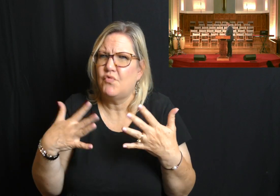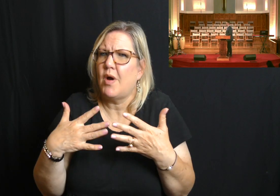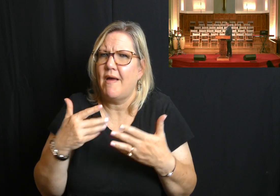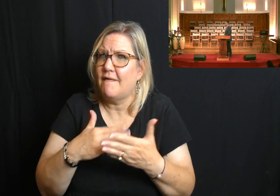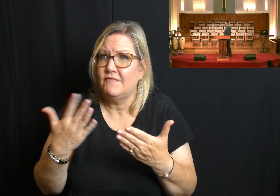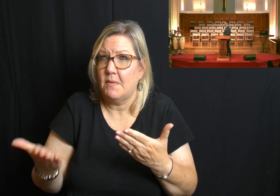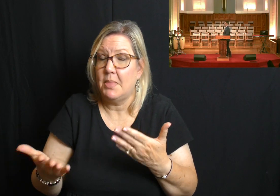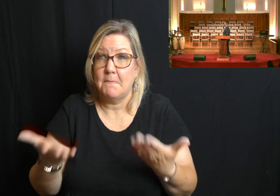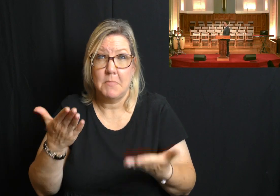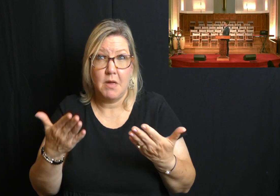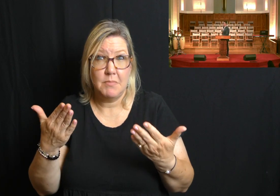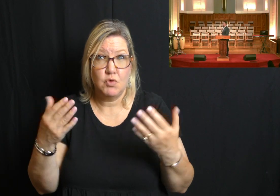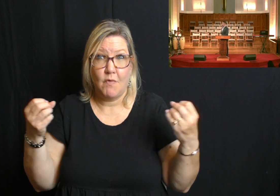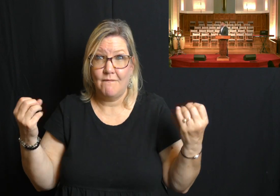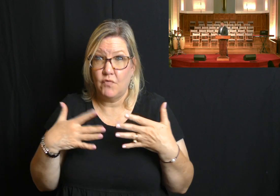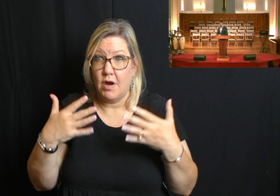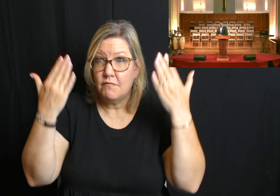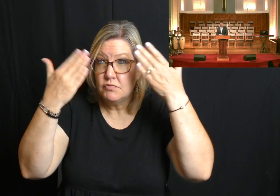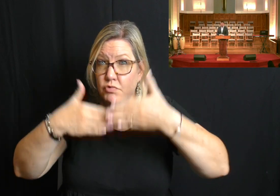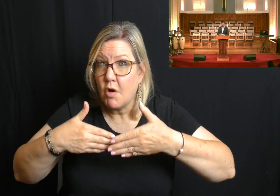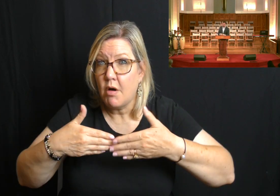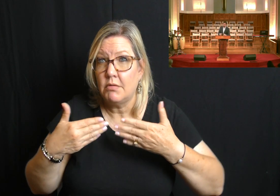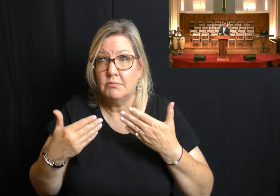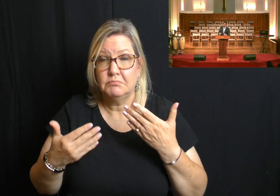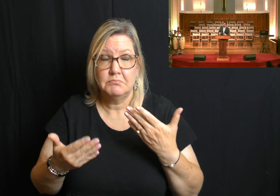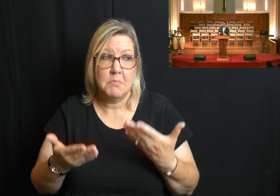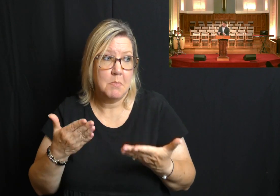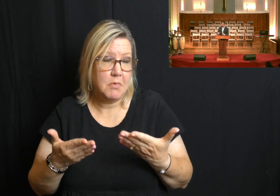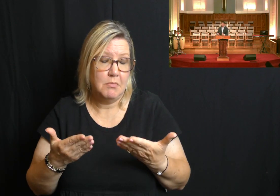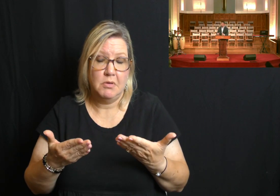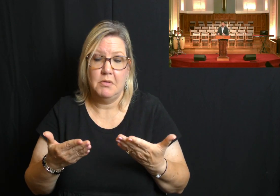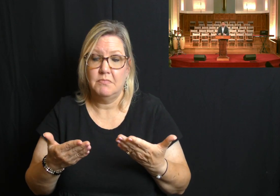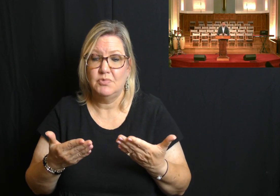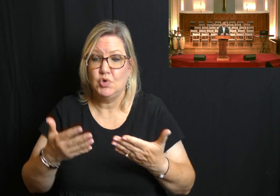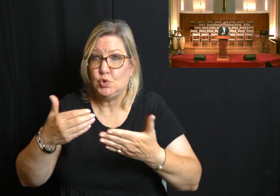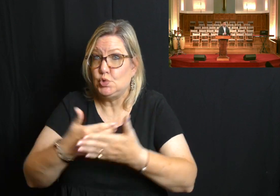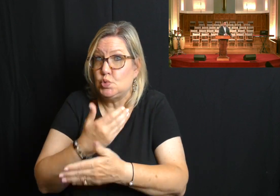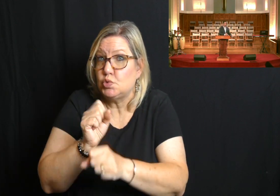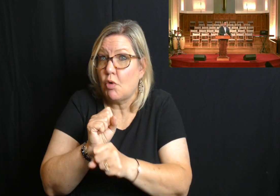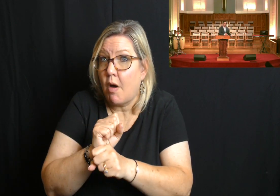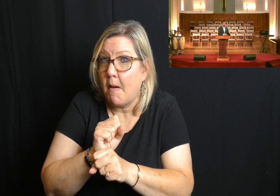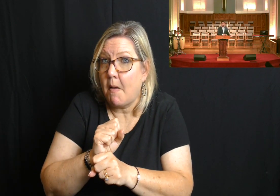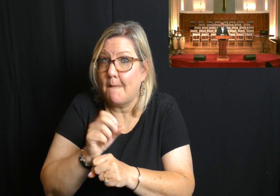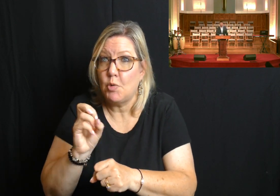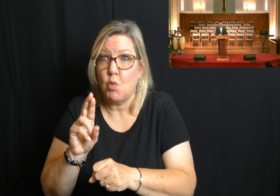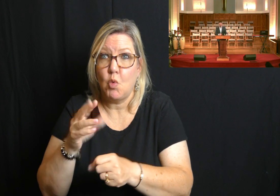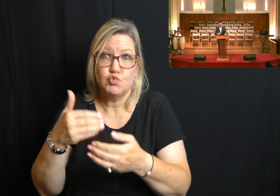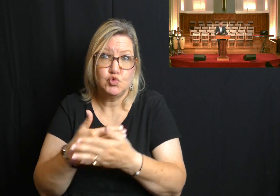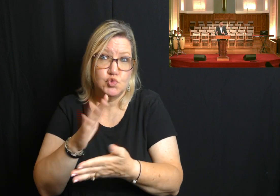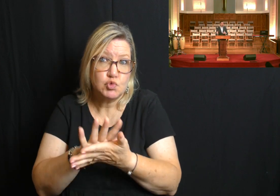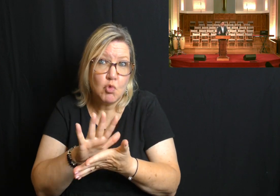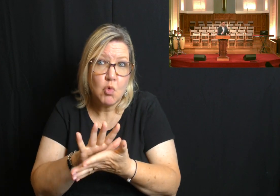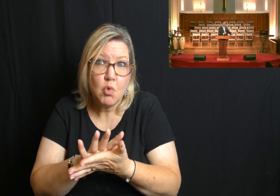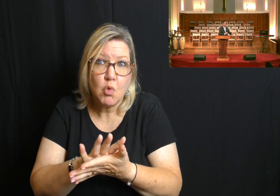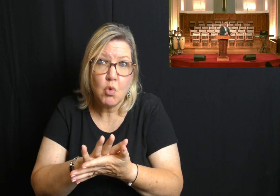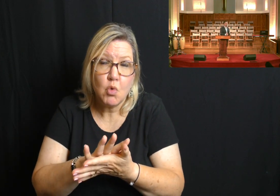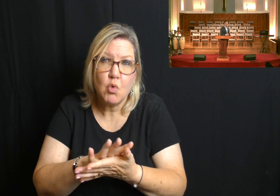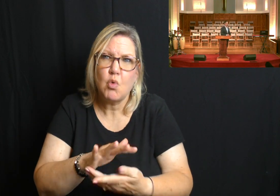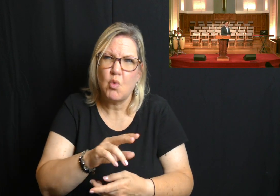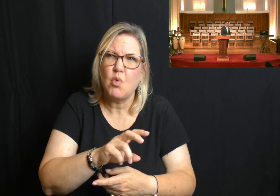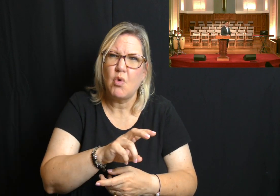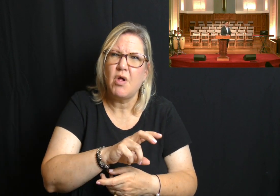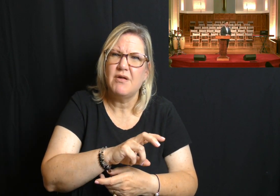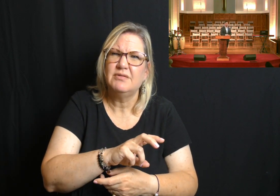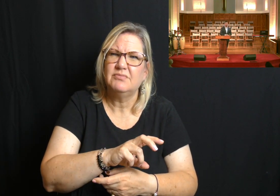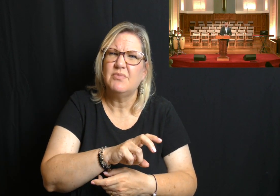dark. Perhaps you're afraid of, you know, a new job, a new school, a transition that is